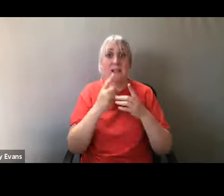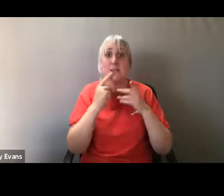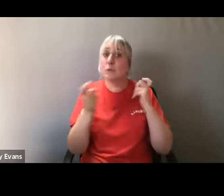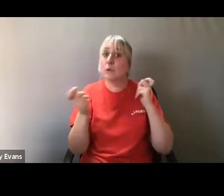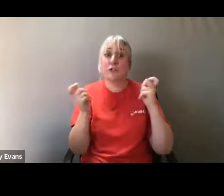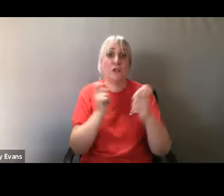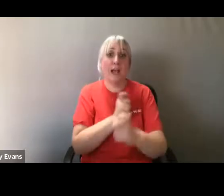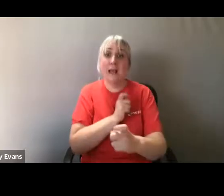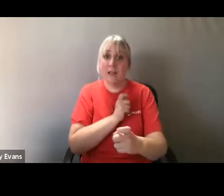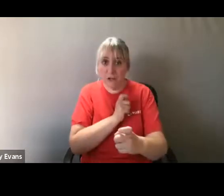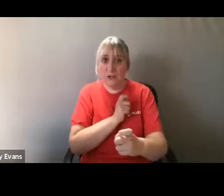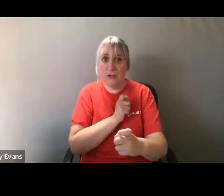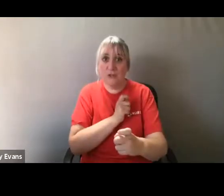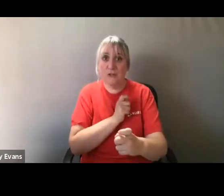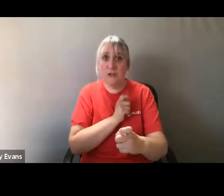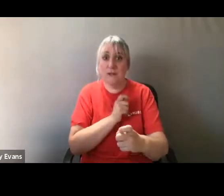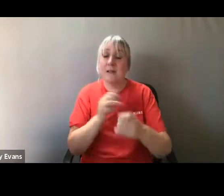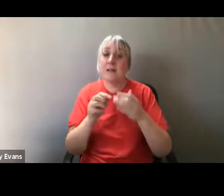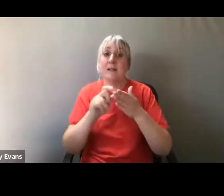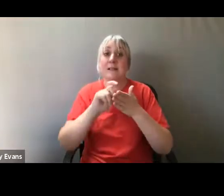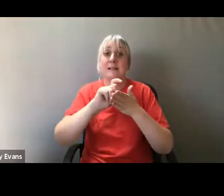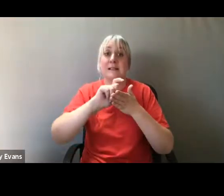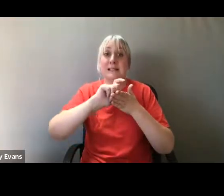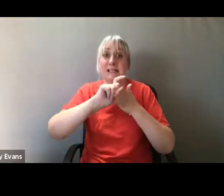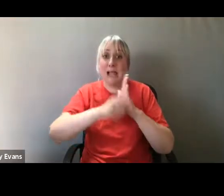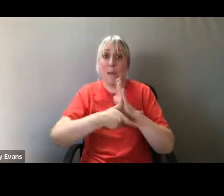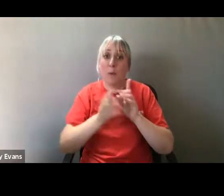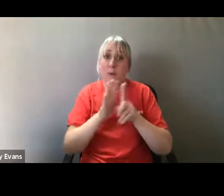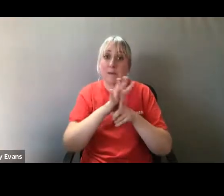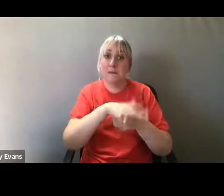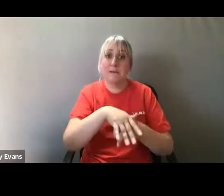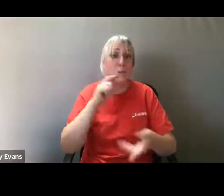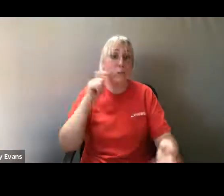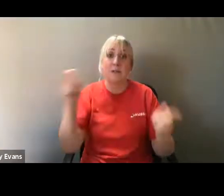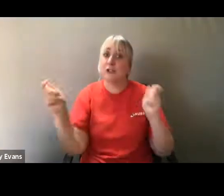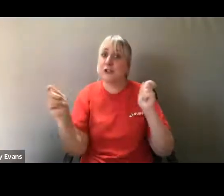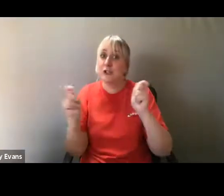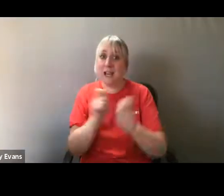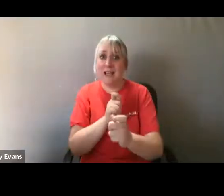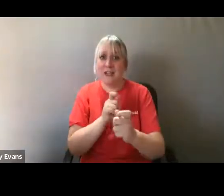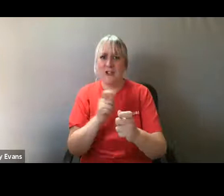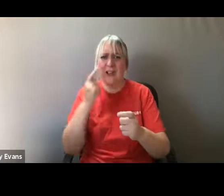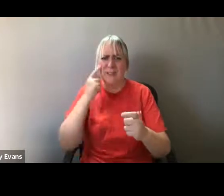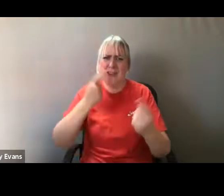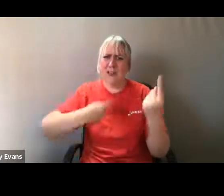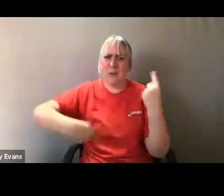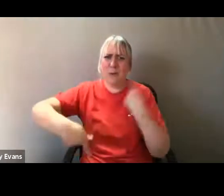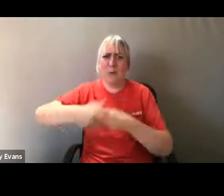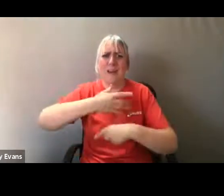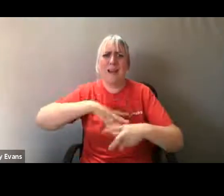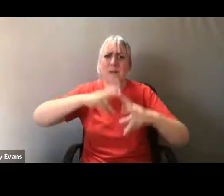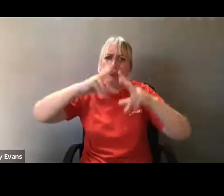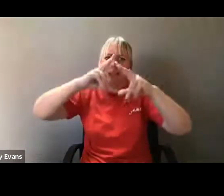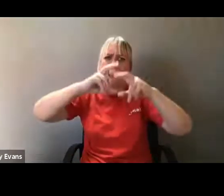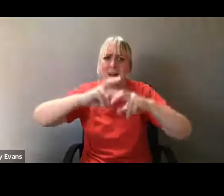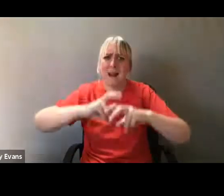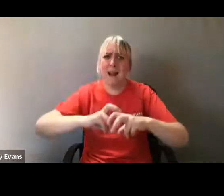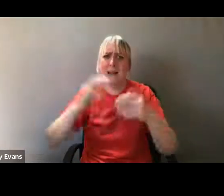landscape of disablement, which needs analysing and